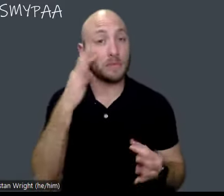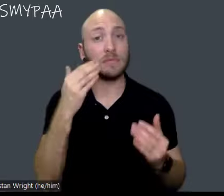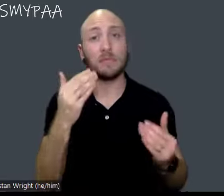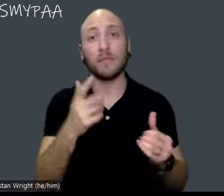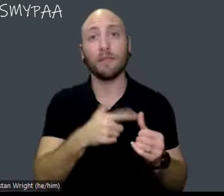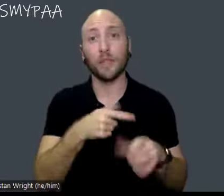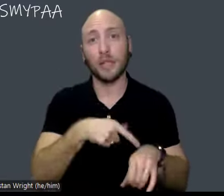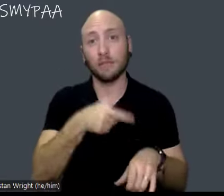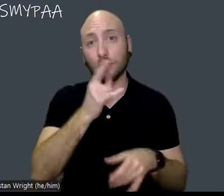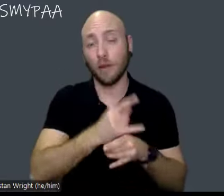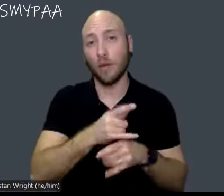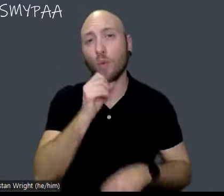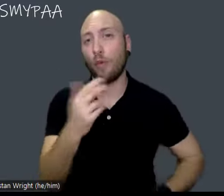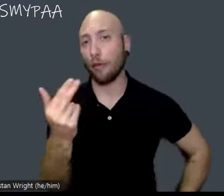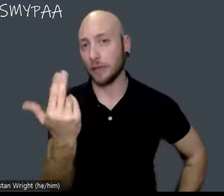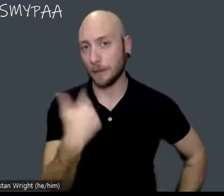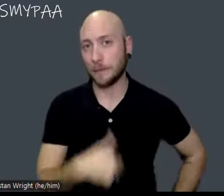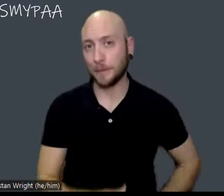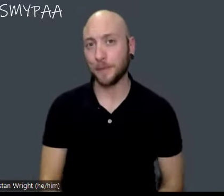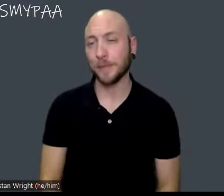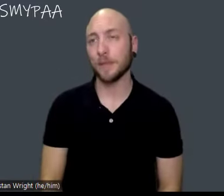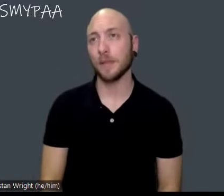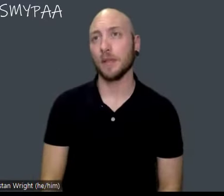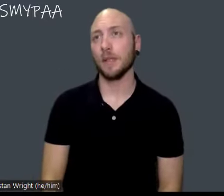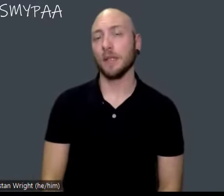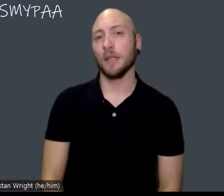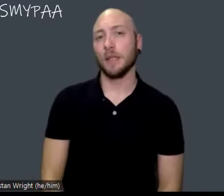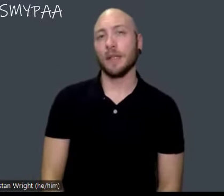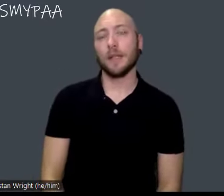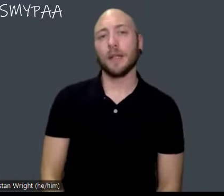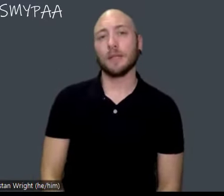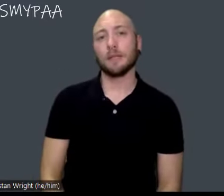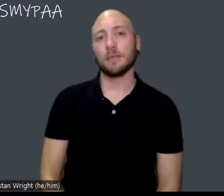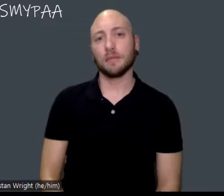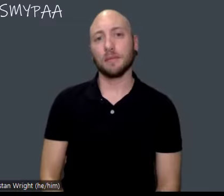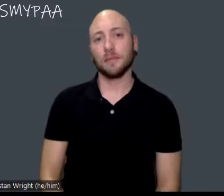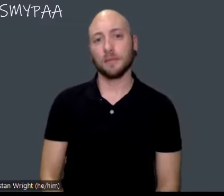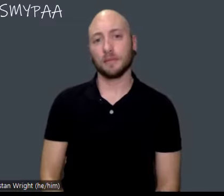was 13 years old. And that was the